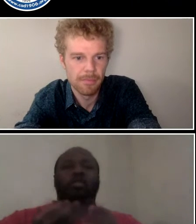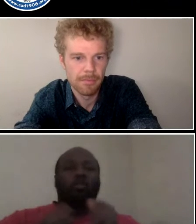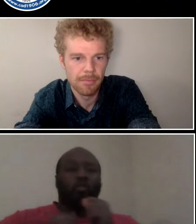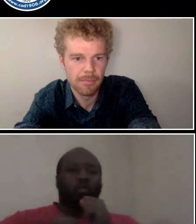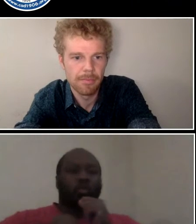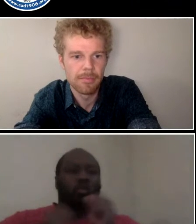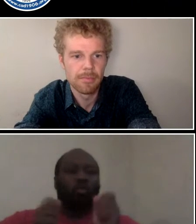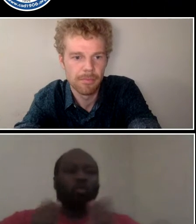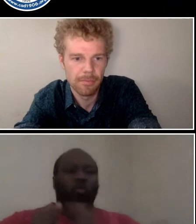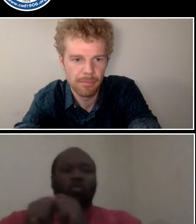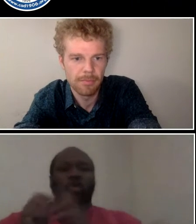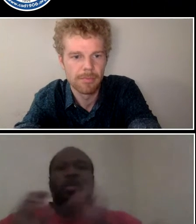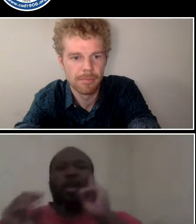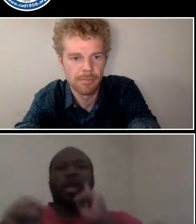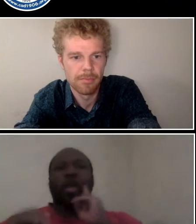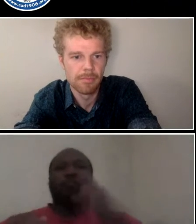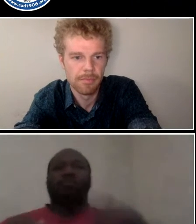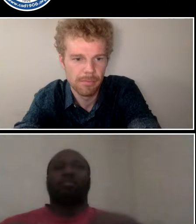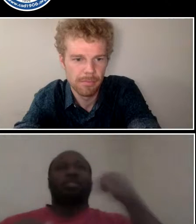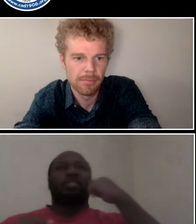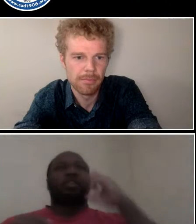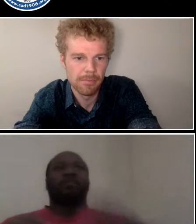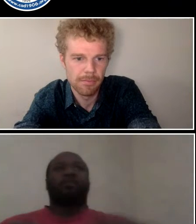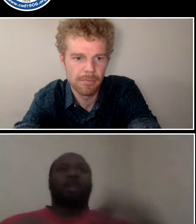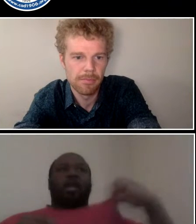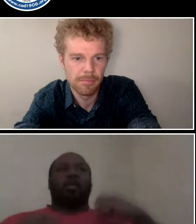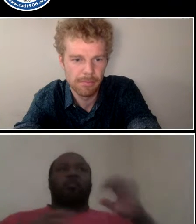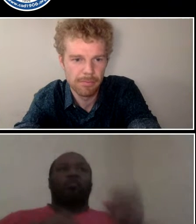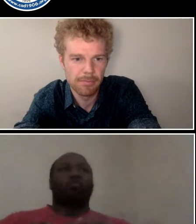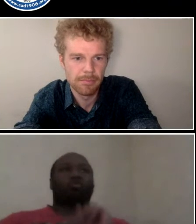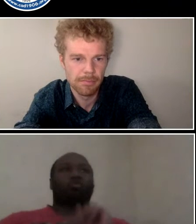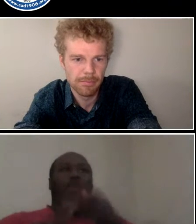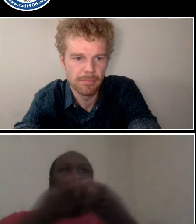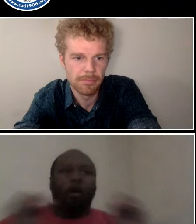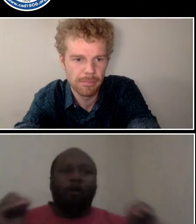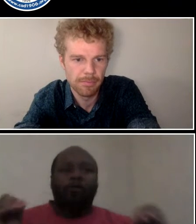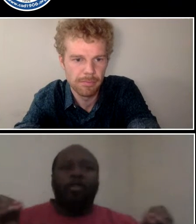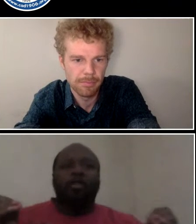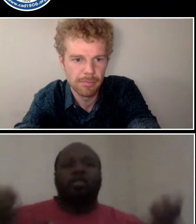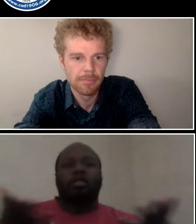and being able to have access, equal access.